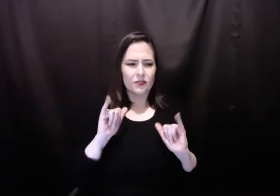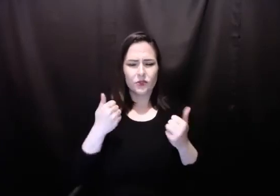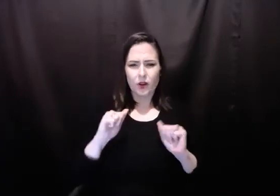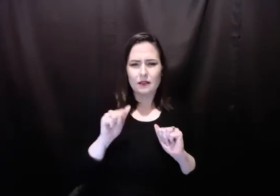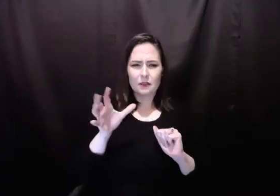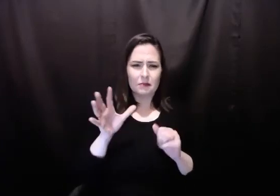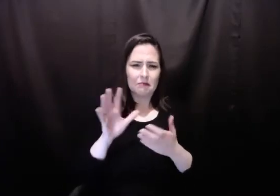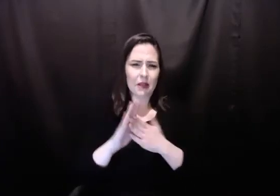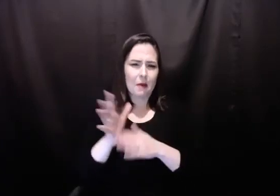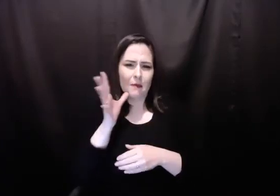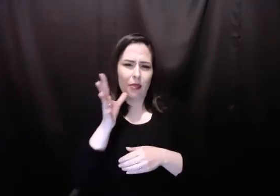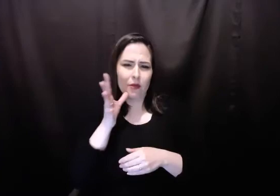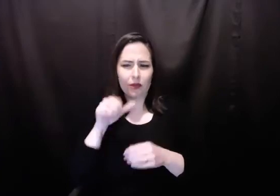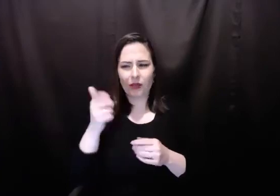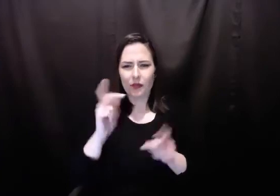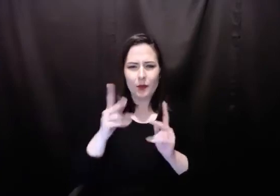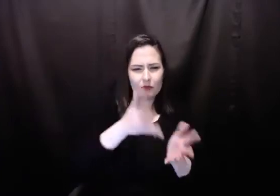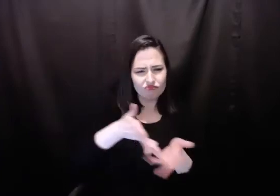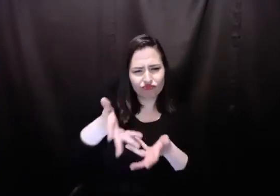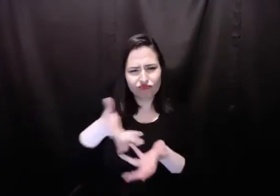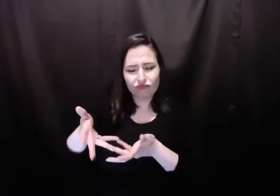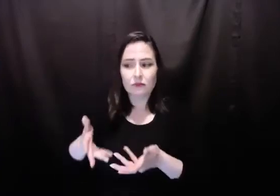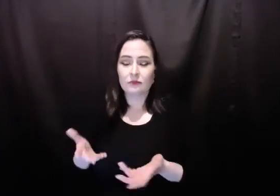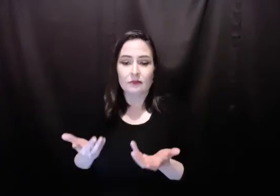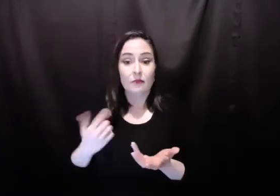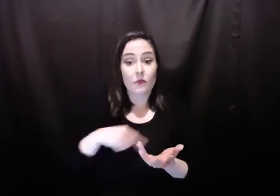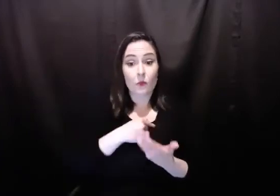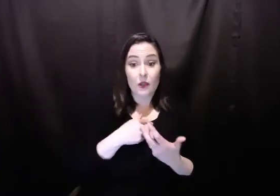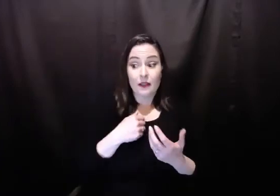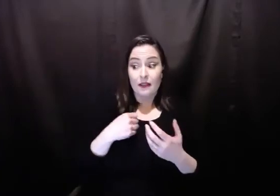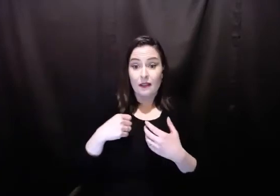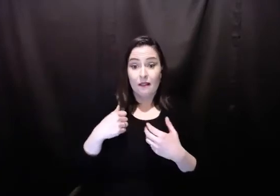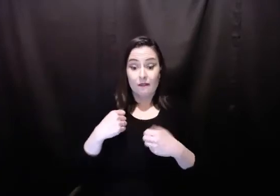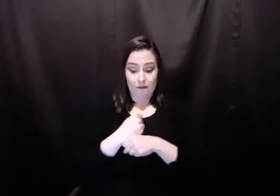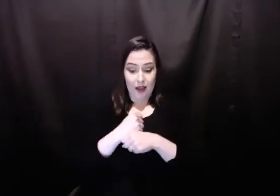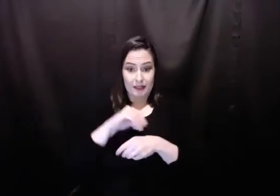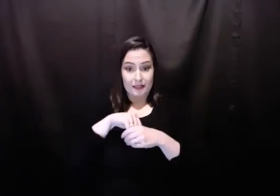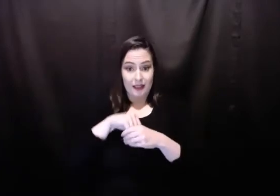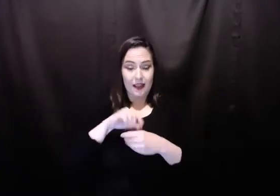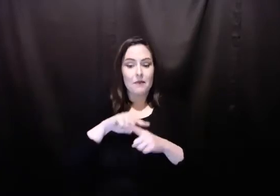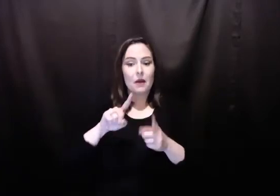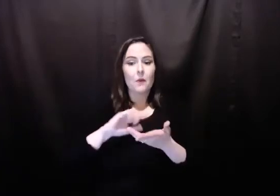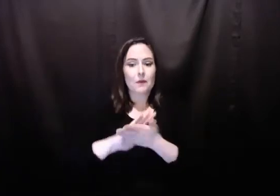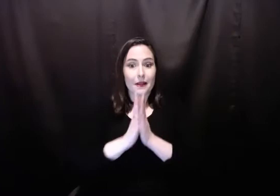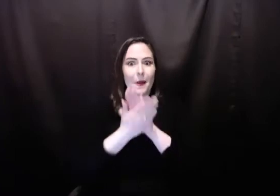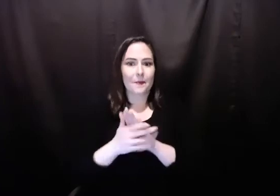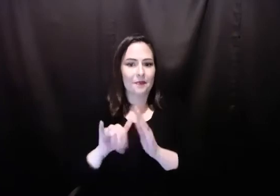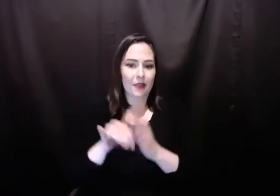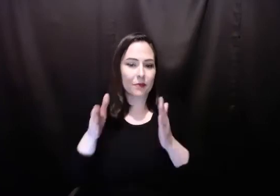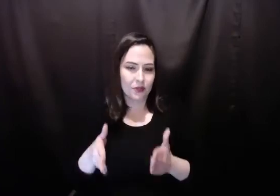we become. Unless I can come to terms with the exact nature of my wrongs, I will